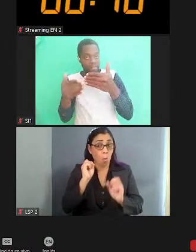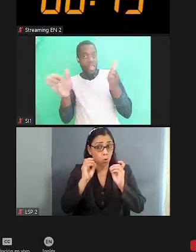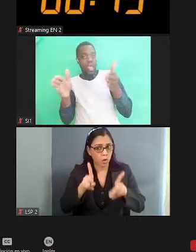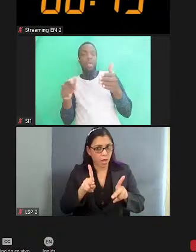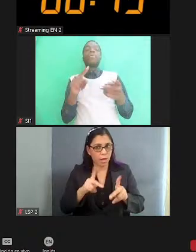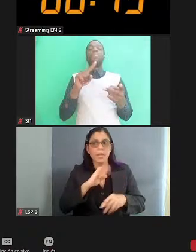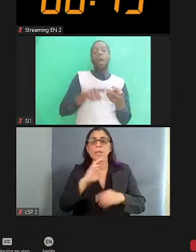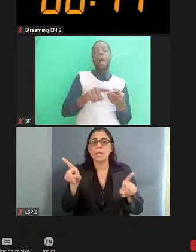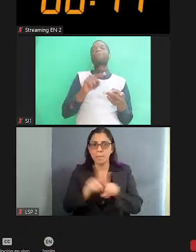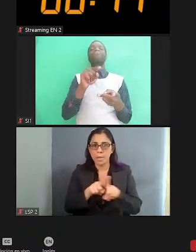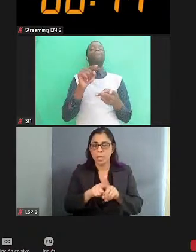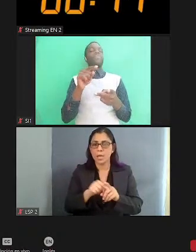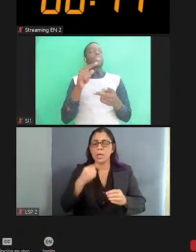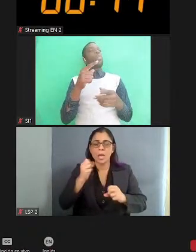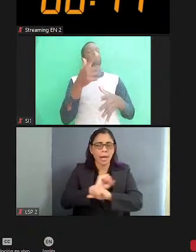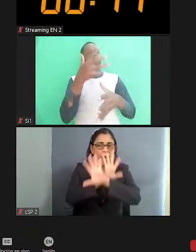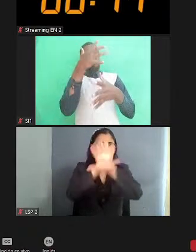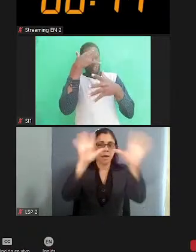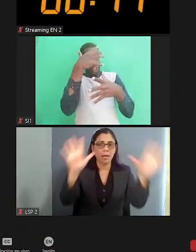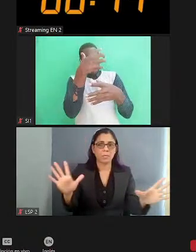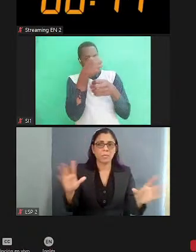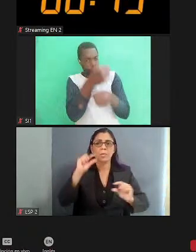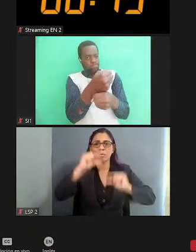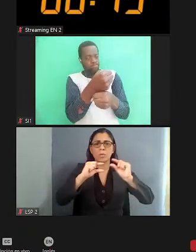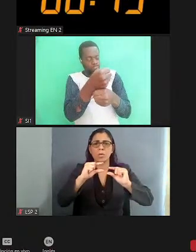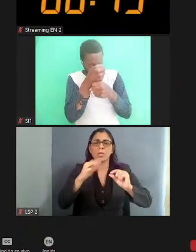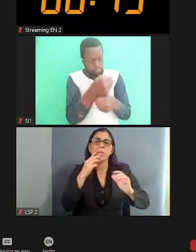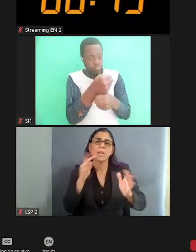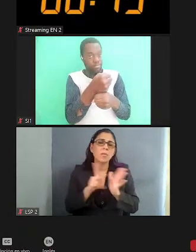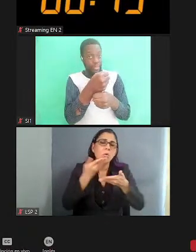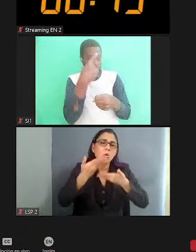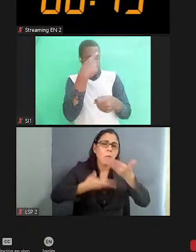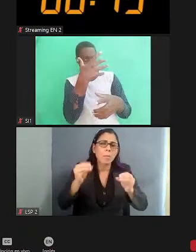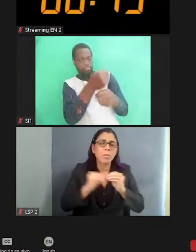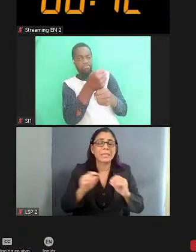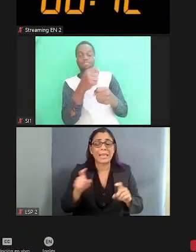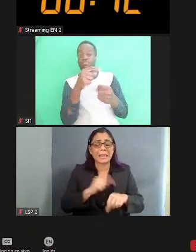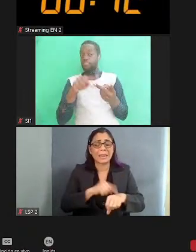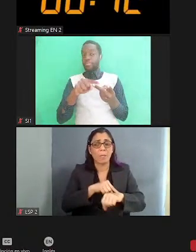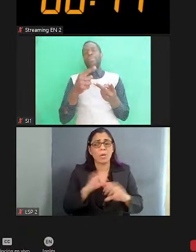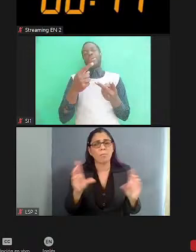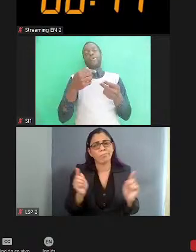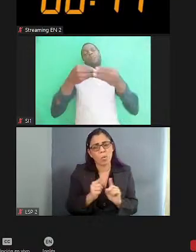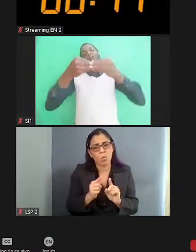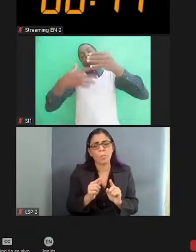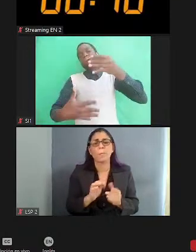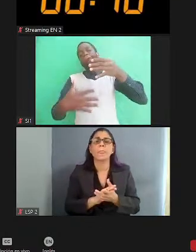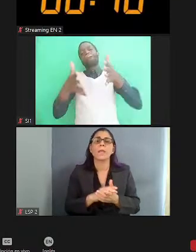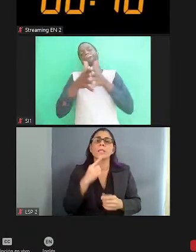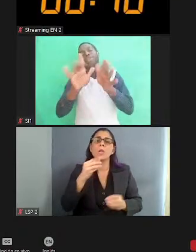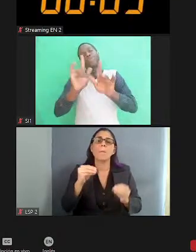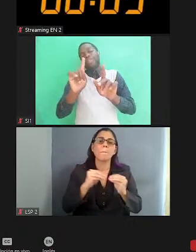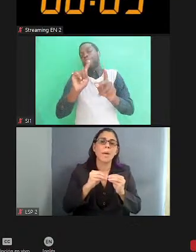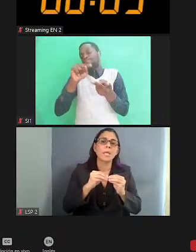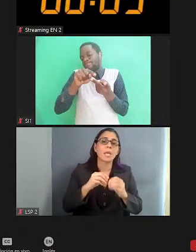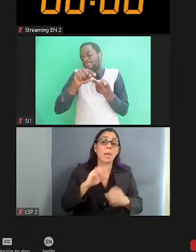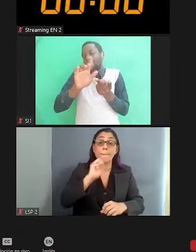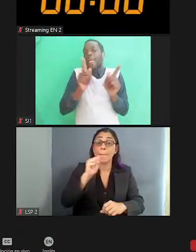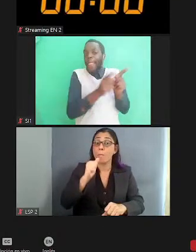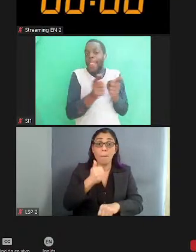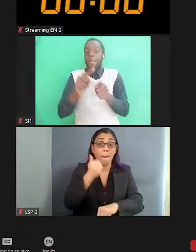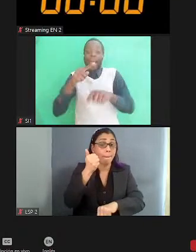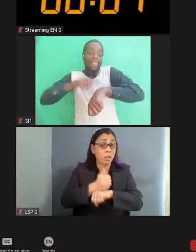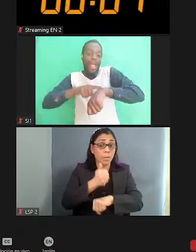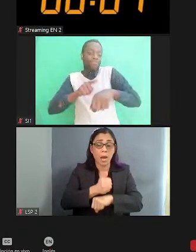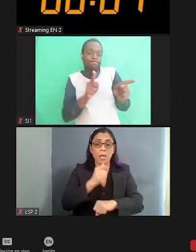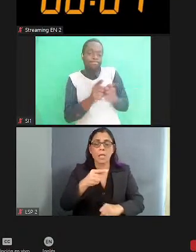transparency and not going in depth here because we have a time limit the objective was to establish